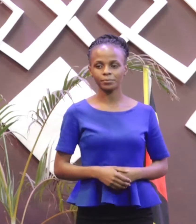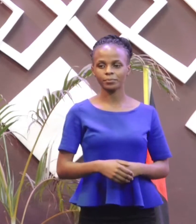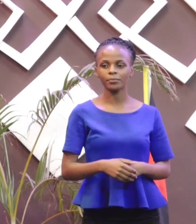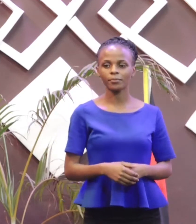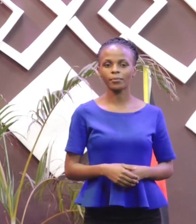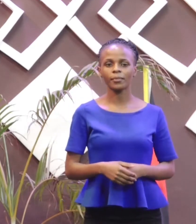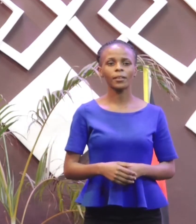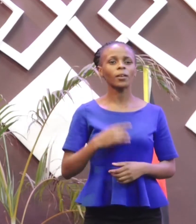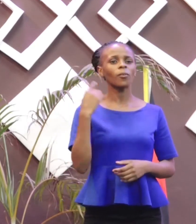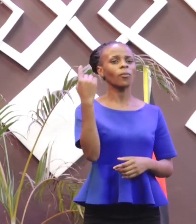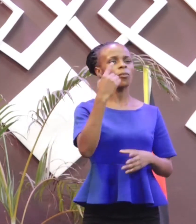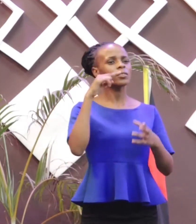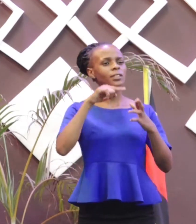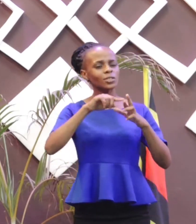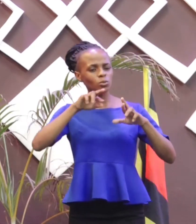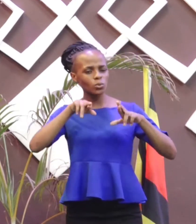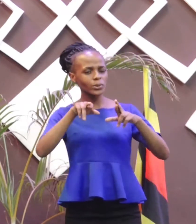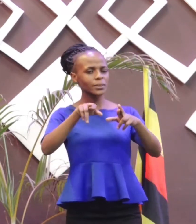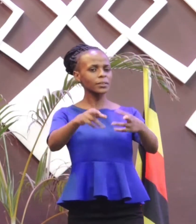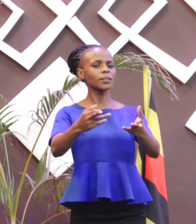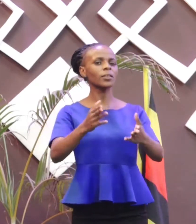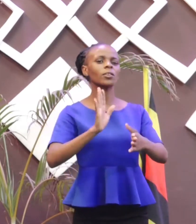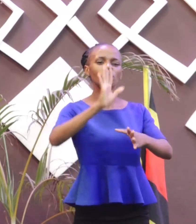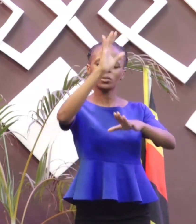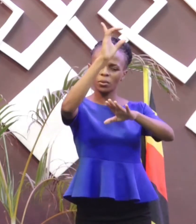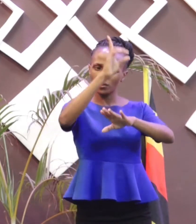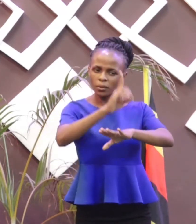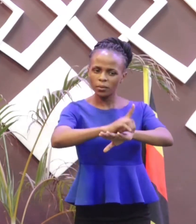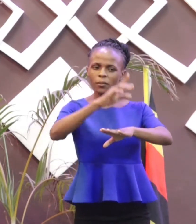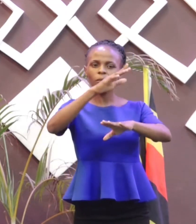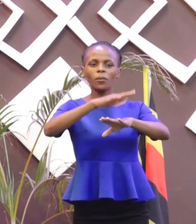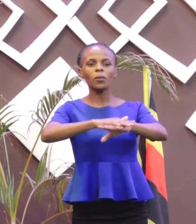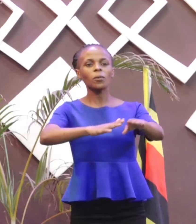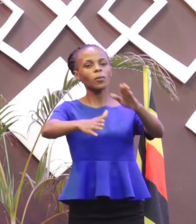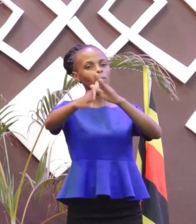That just to test your reliance upon God's